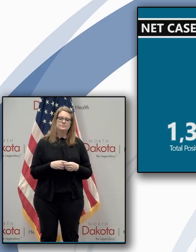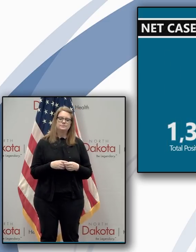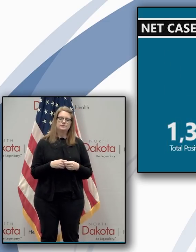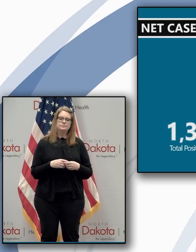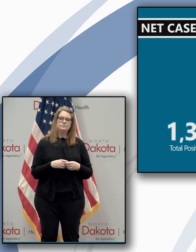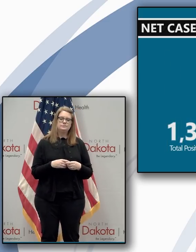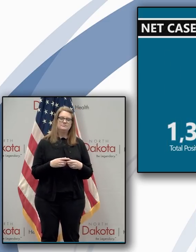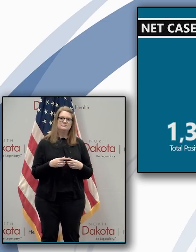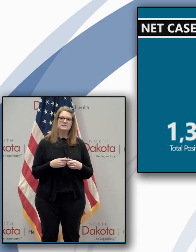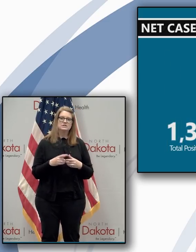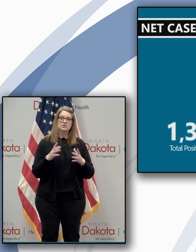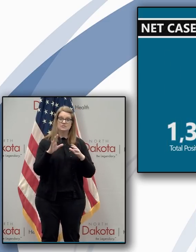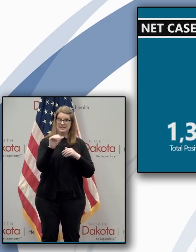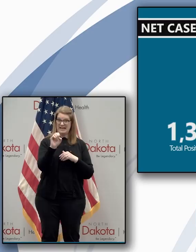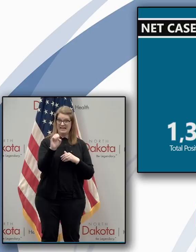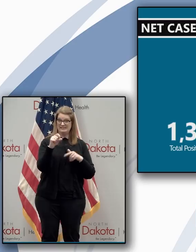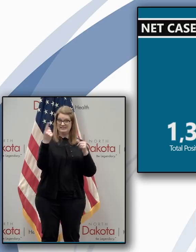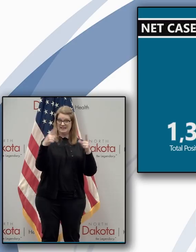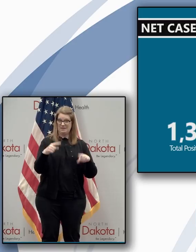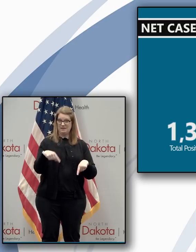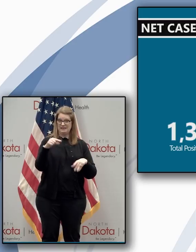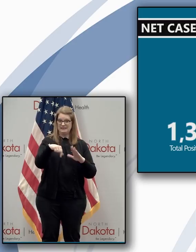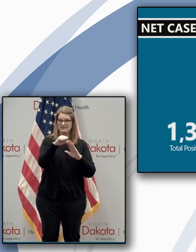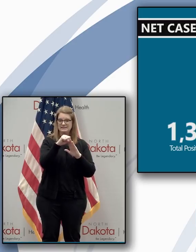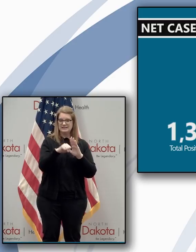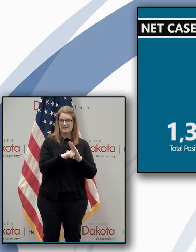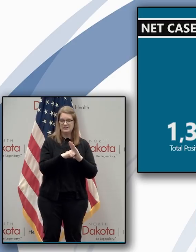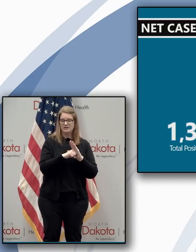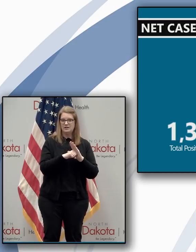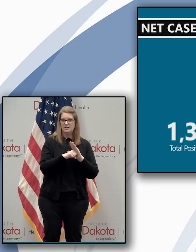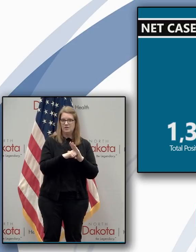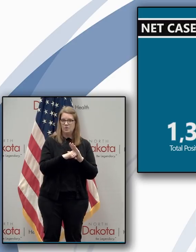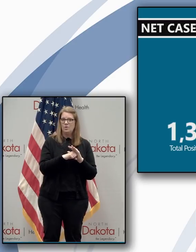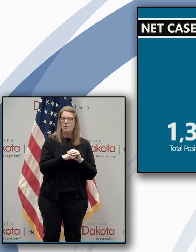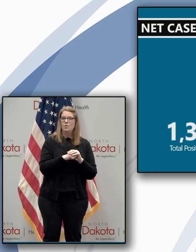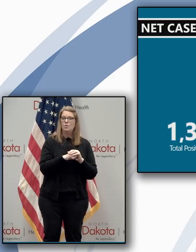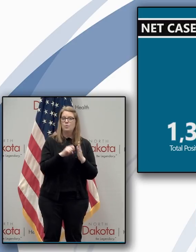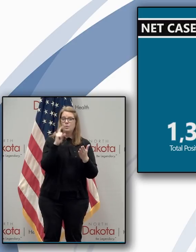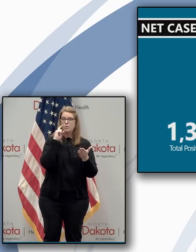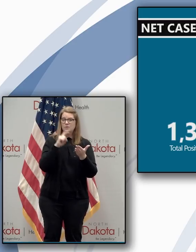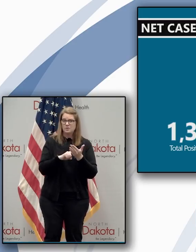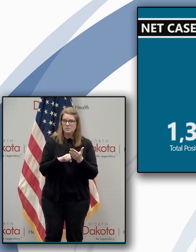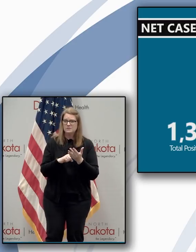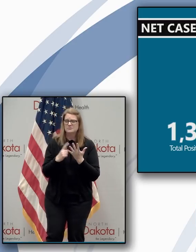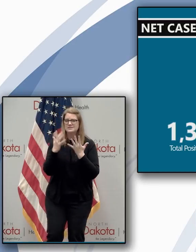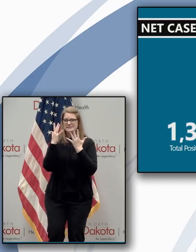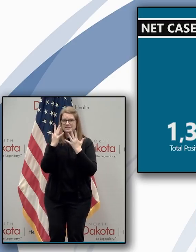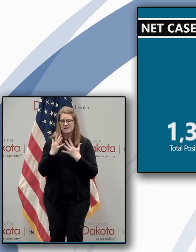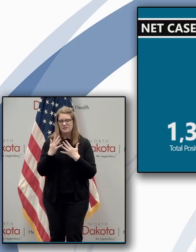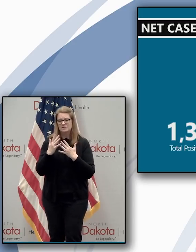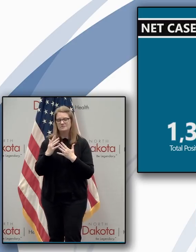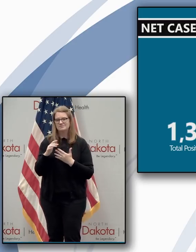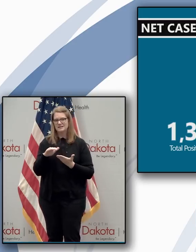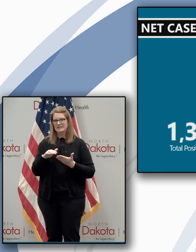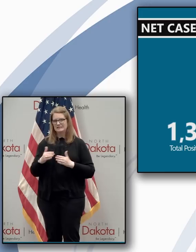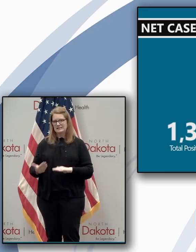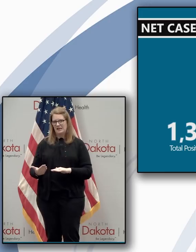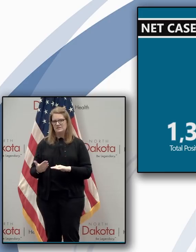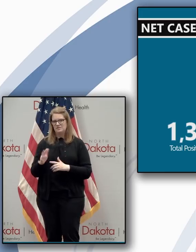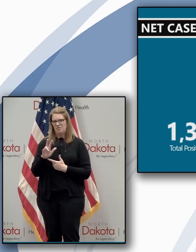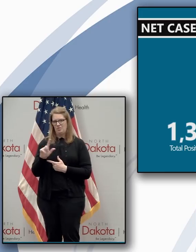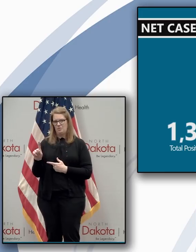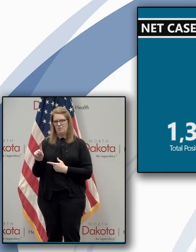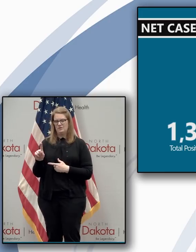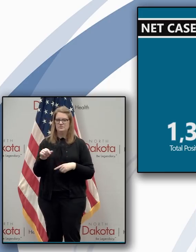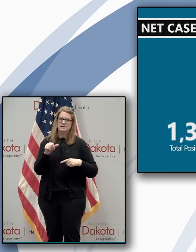breakdown, one of the things that we see here, and sadly, is that our deaths are now over 31.